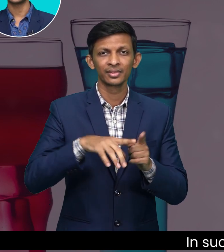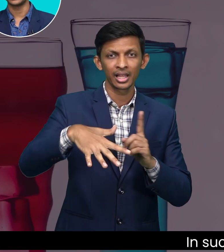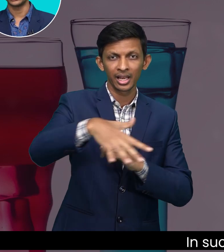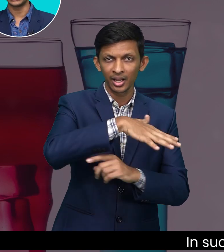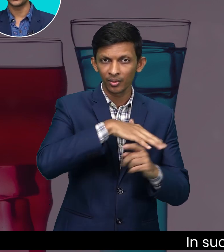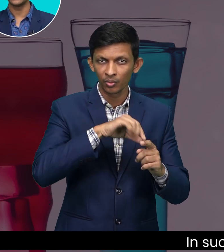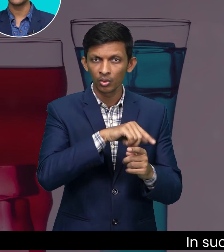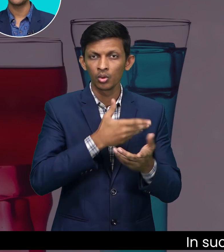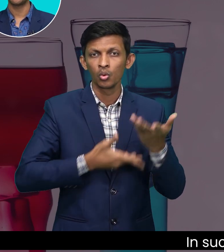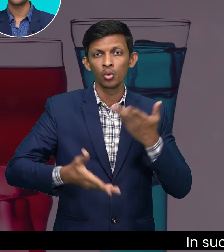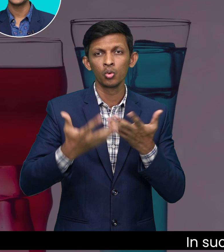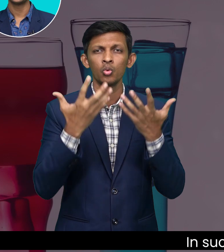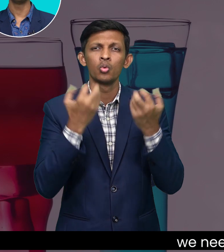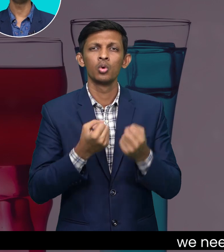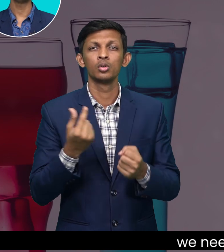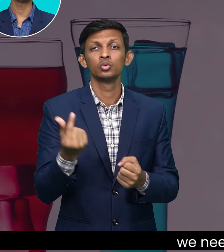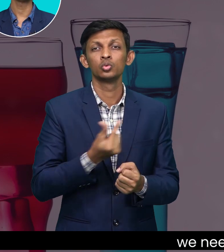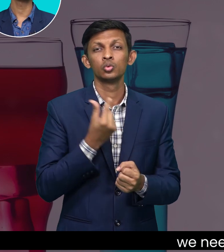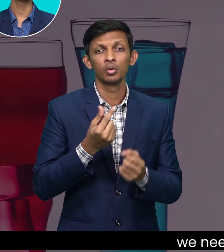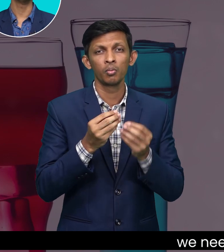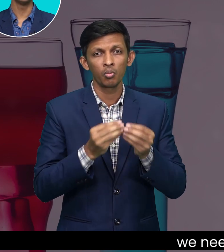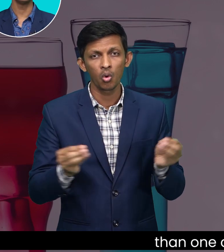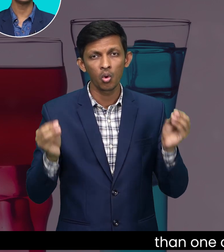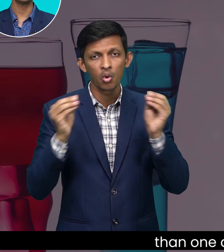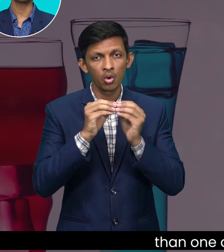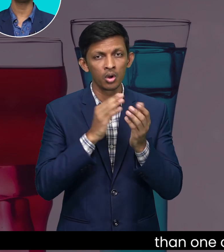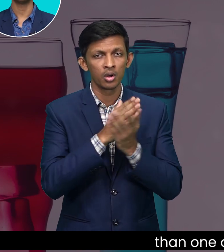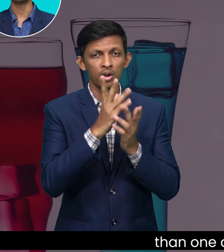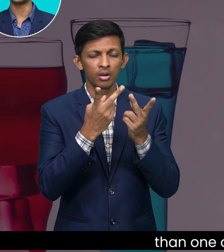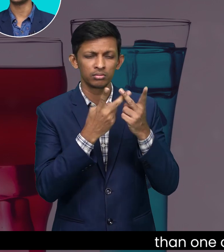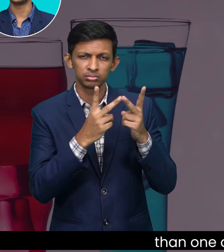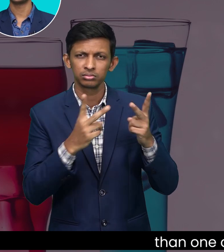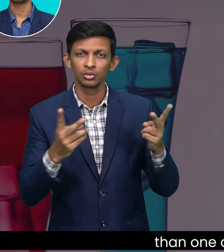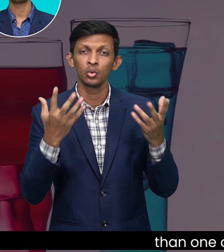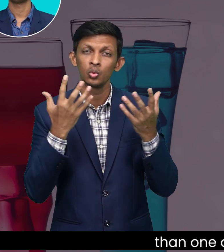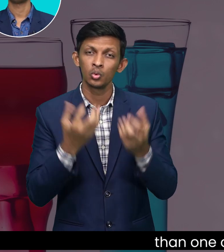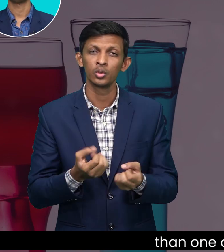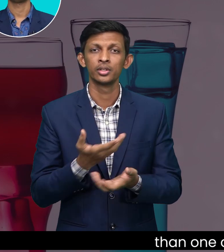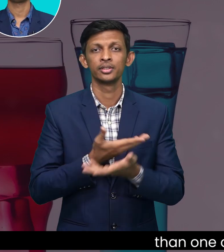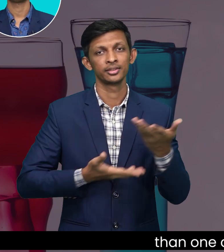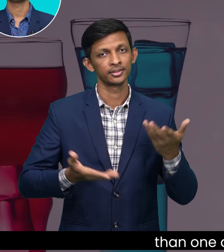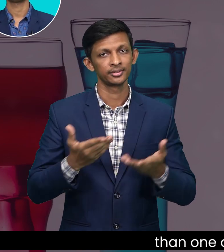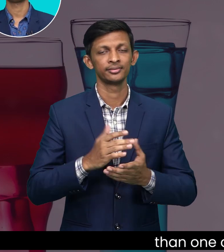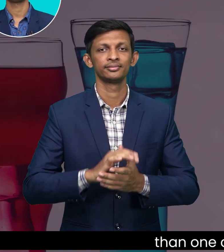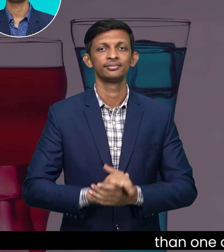In such situations, we need to use more than one of these methods.